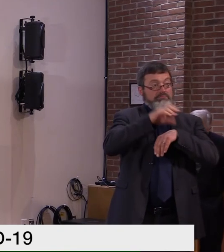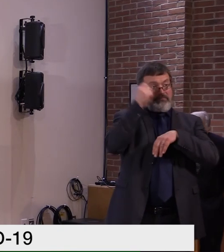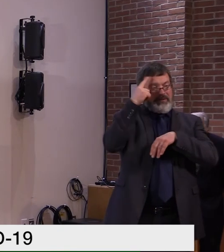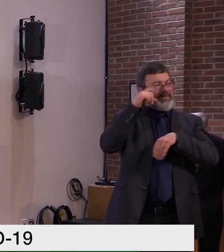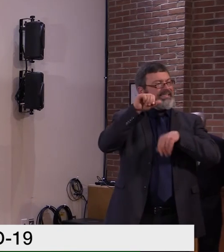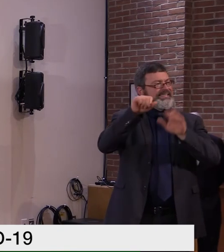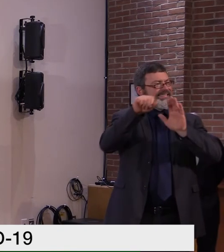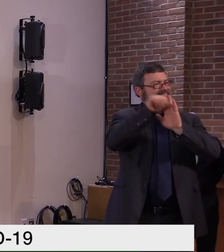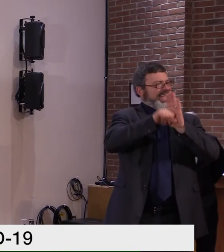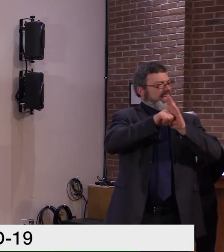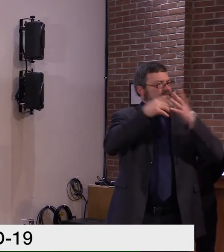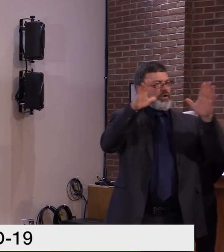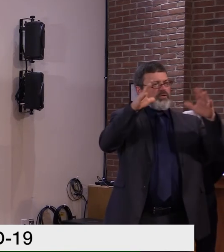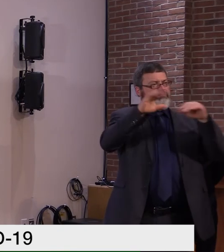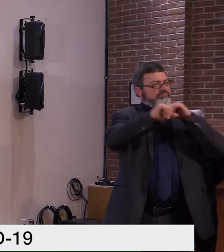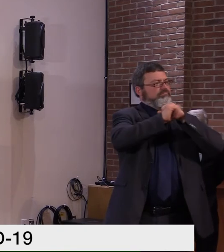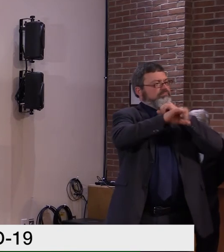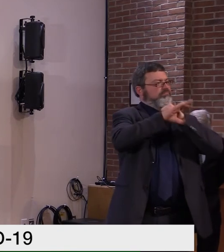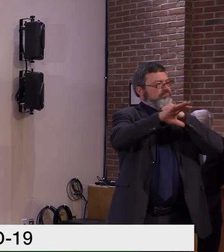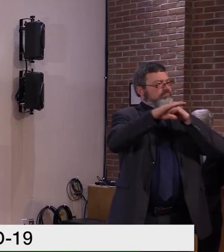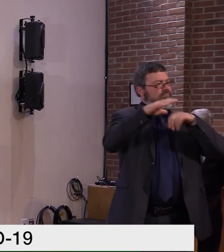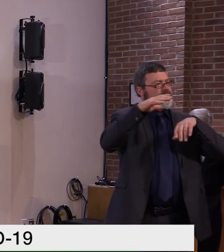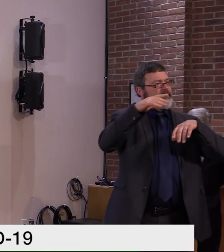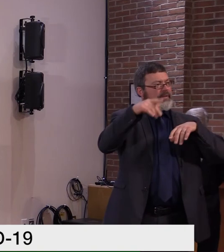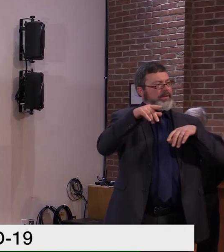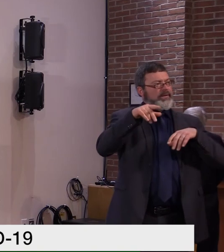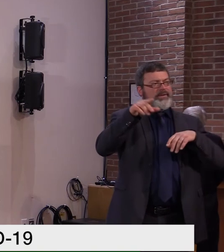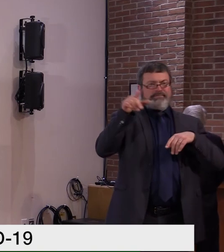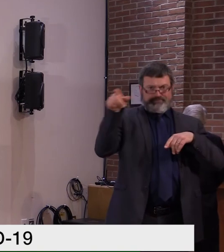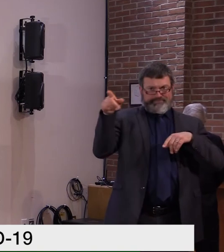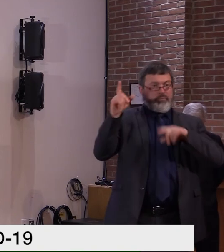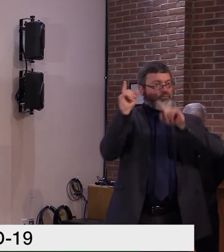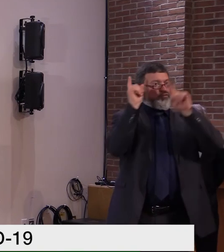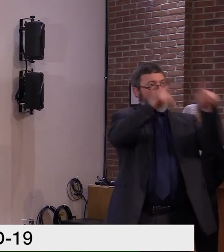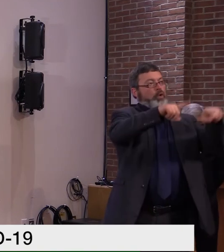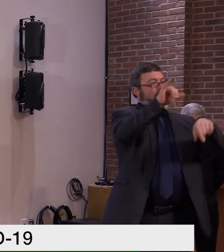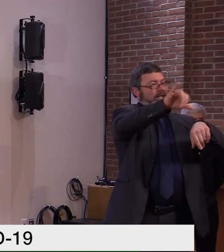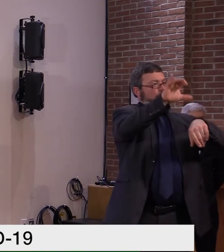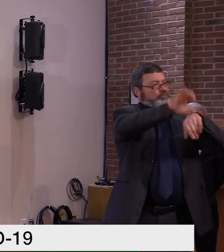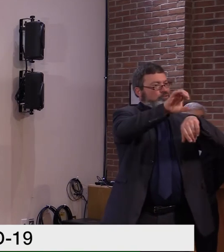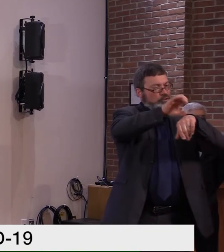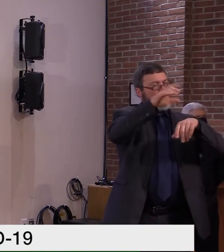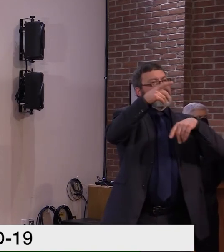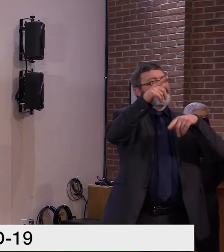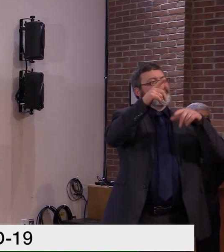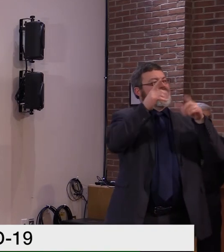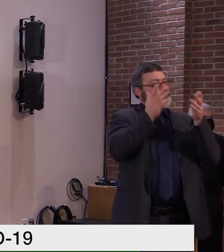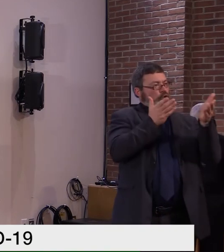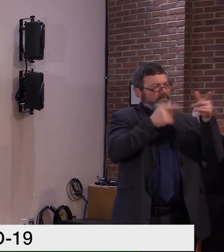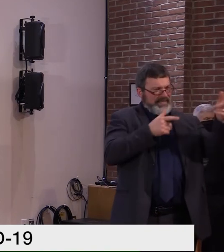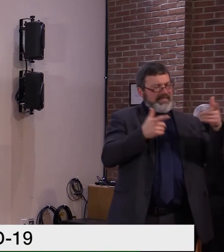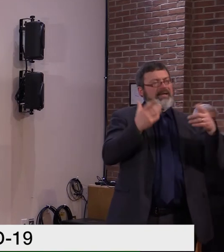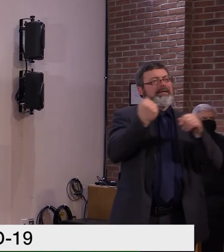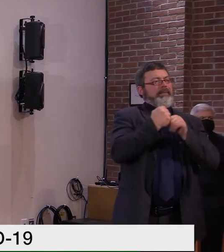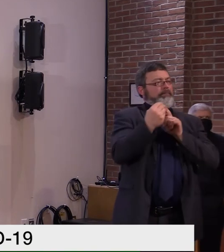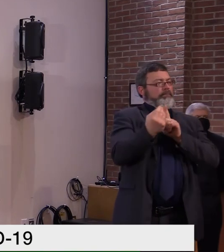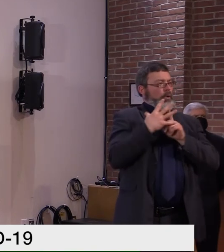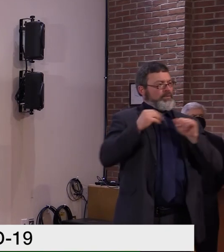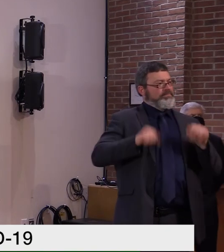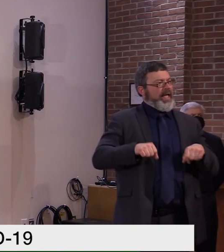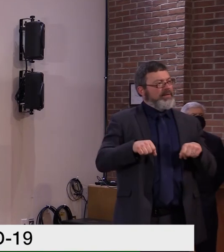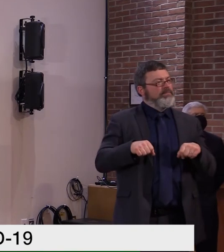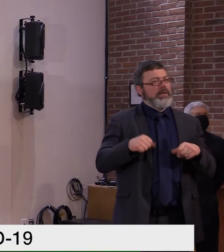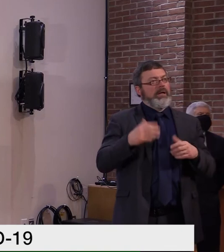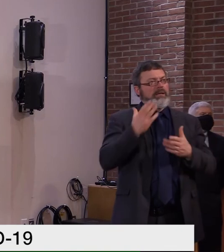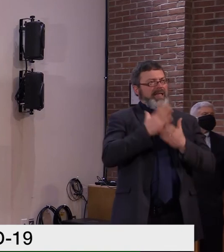can, one, confirm that all of the details that were provided in the alert are still accurate to the best of the